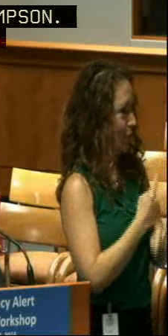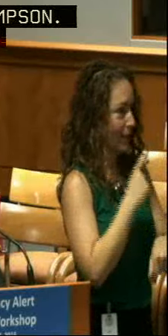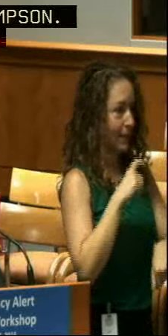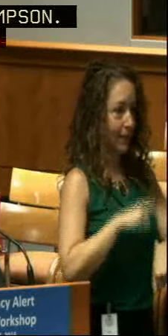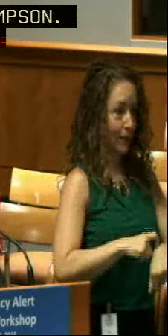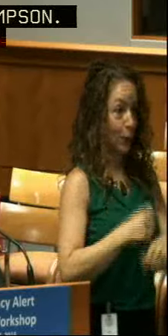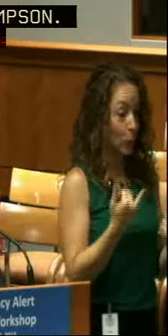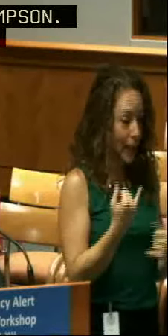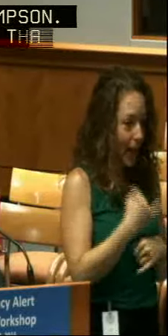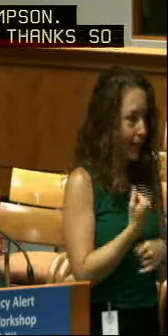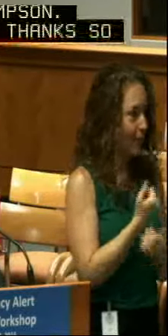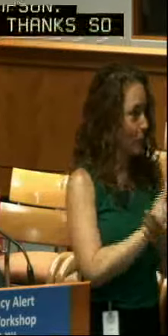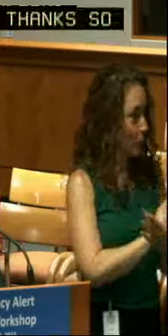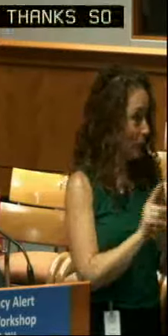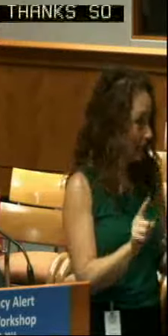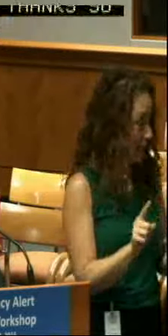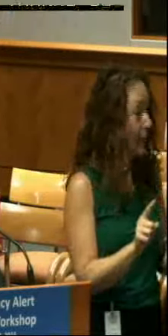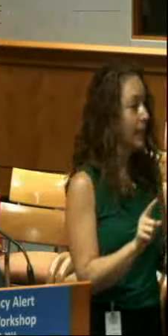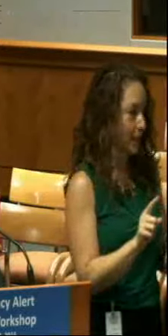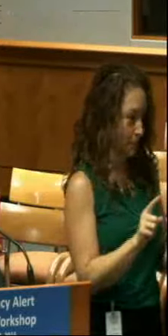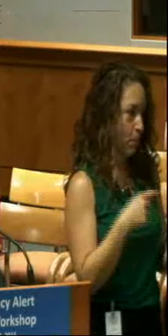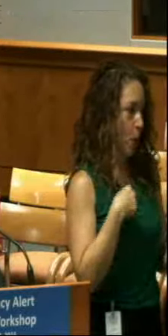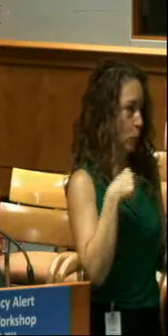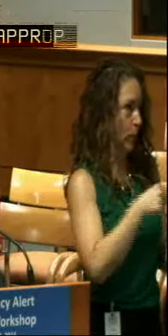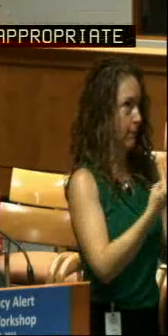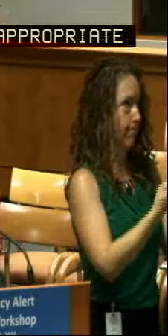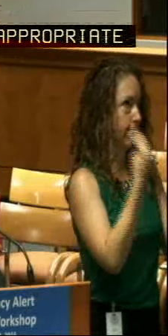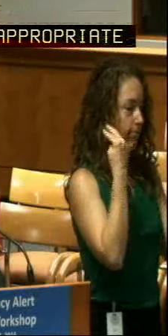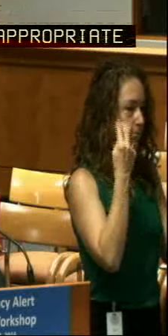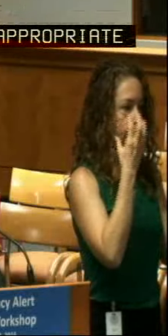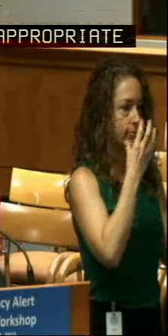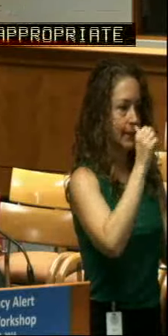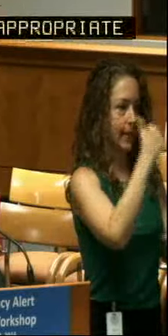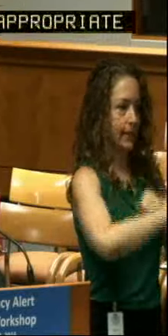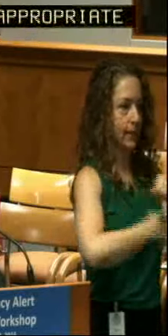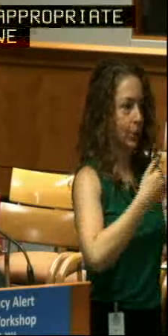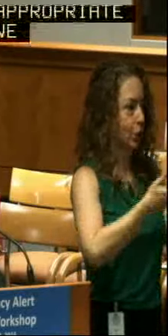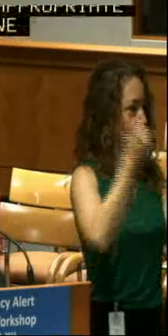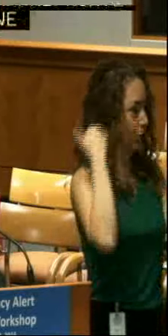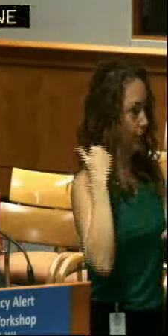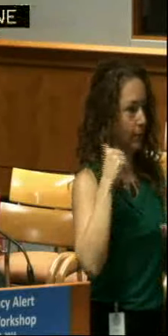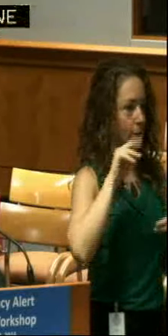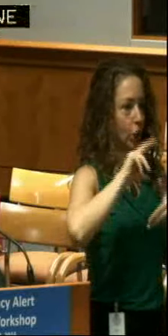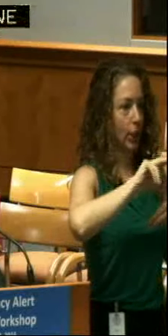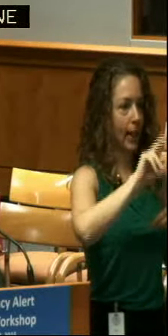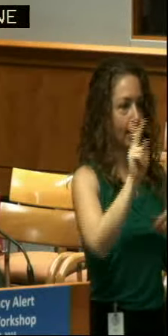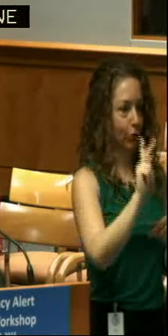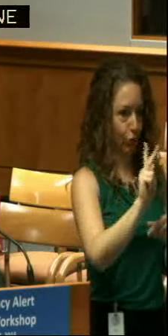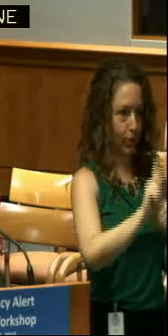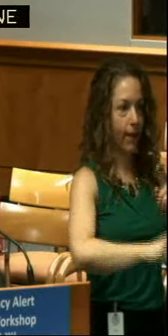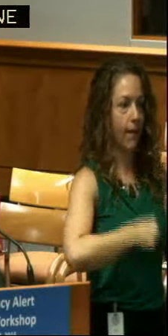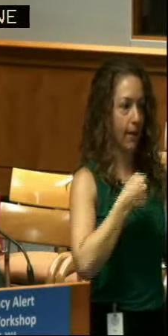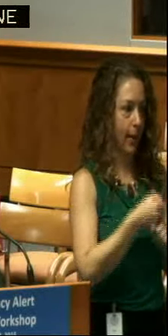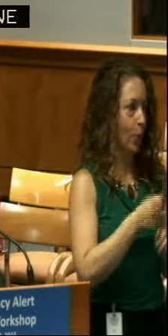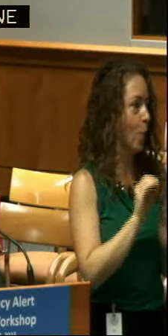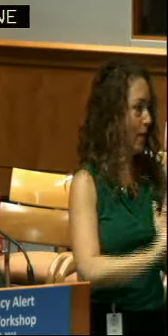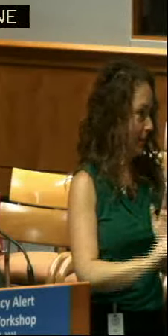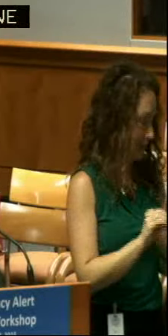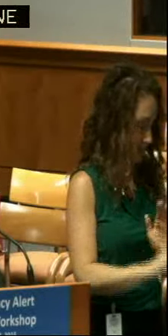we acknowledge that it's been 10 years since Hurricane Katrina hit New